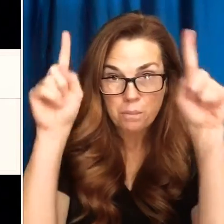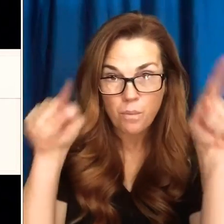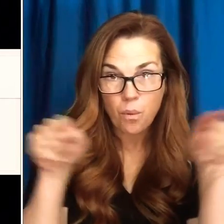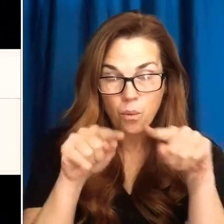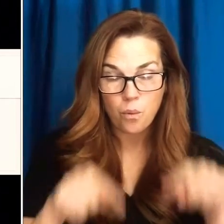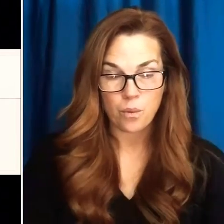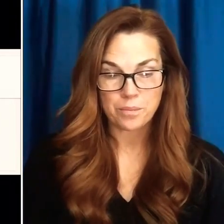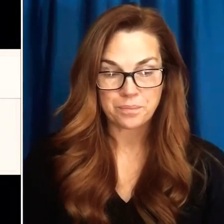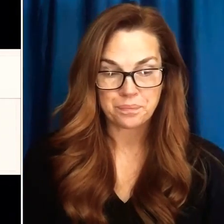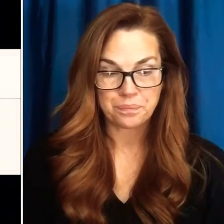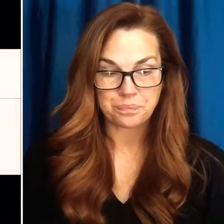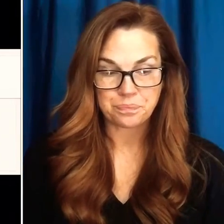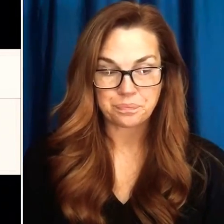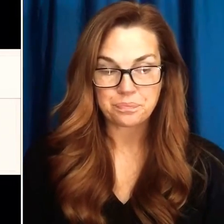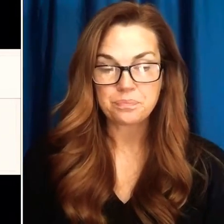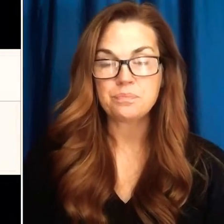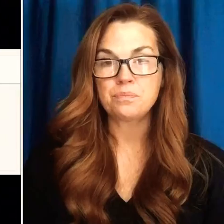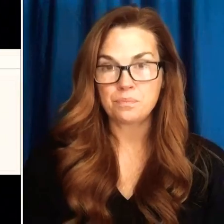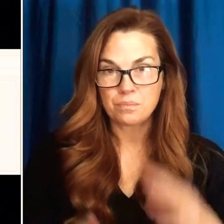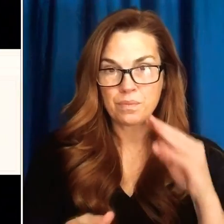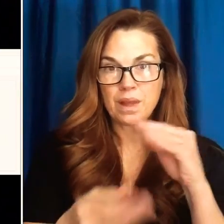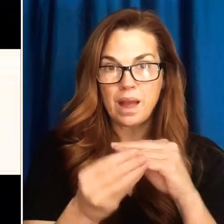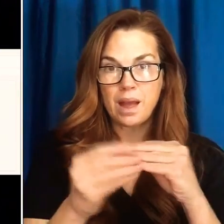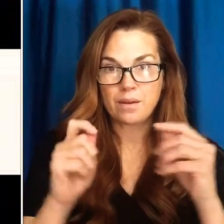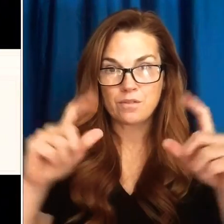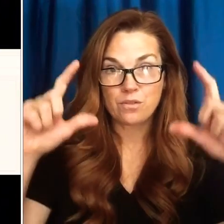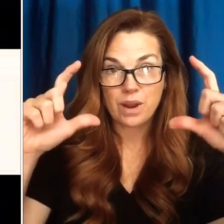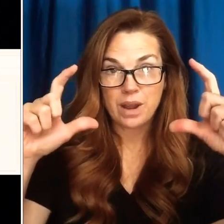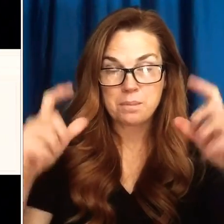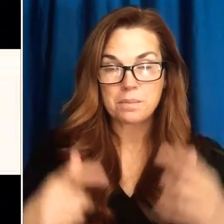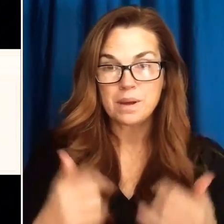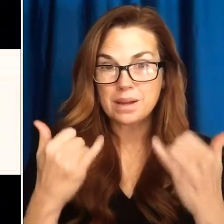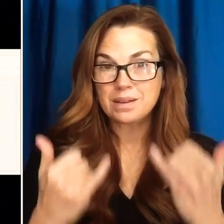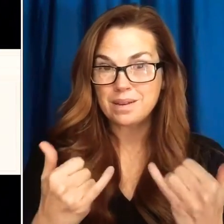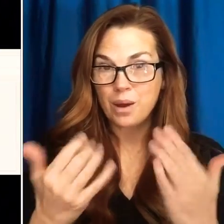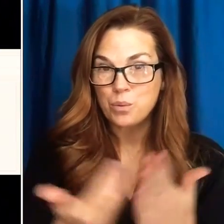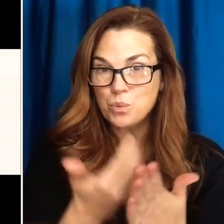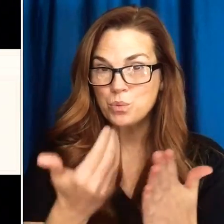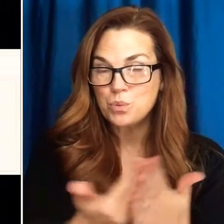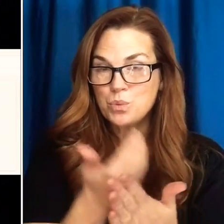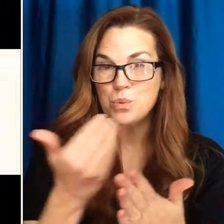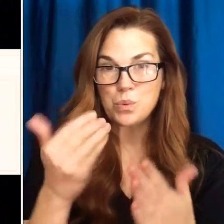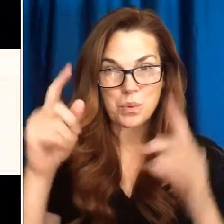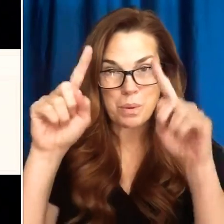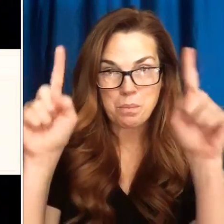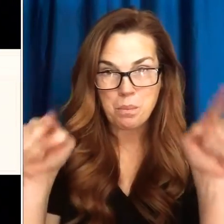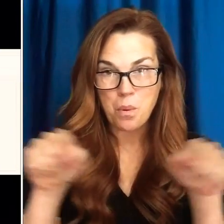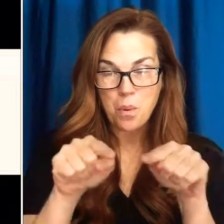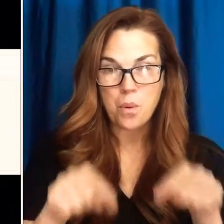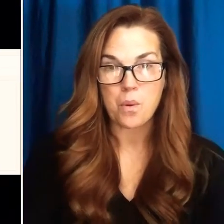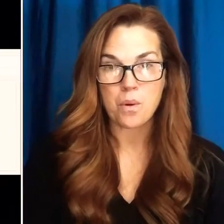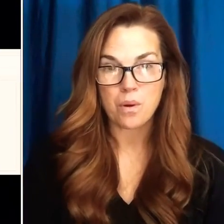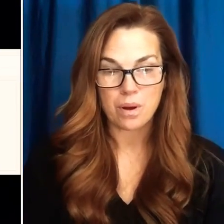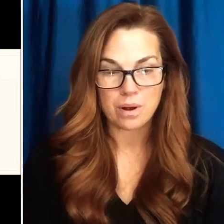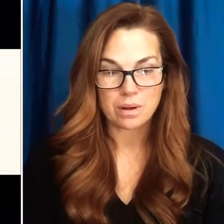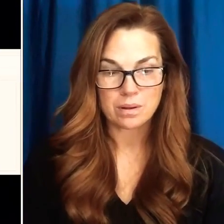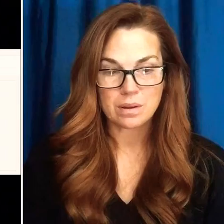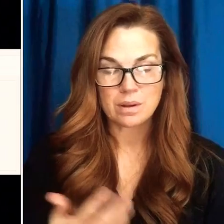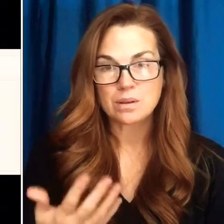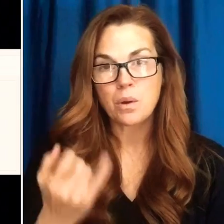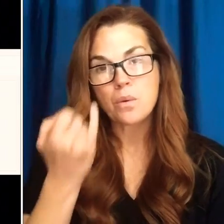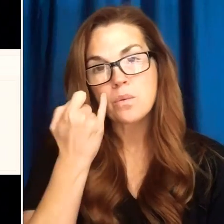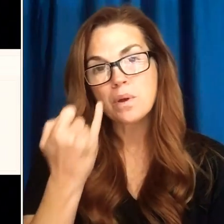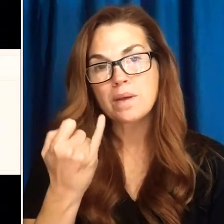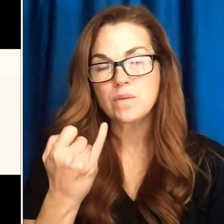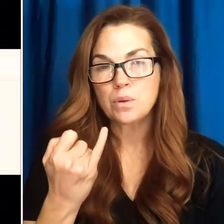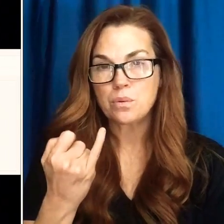by adding a frame. Now I've got a completely new, fresh board. So you don't have to worry about, like, if you were actually